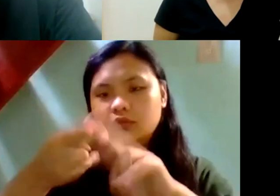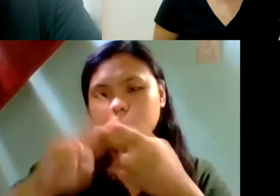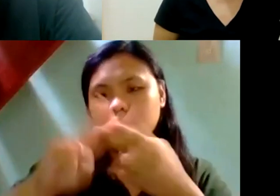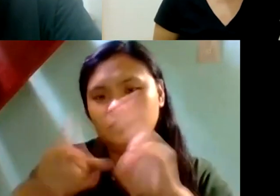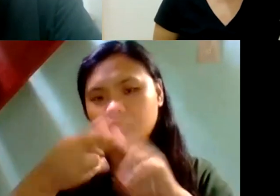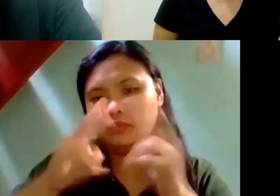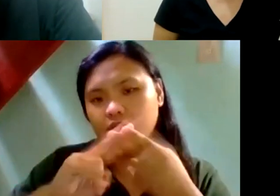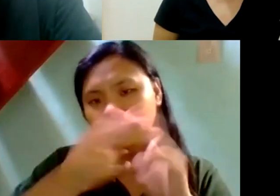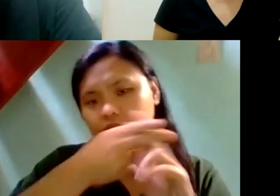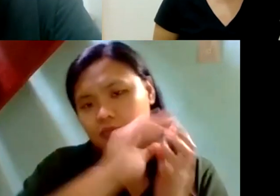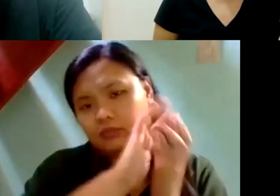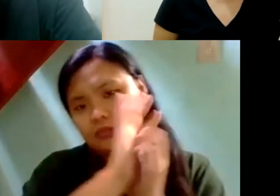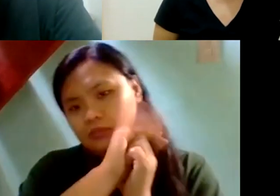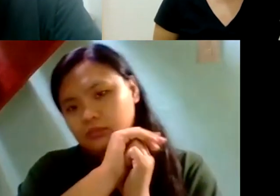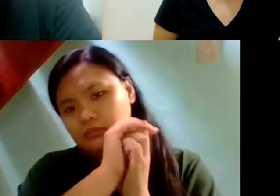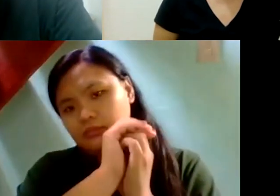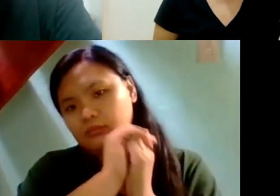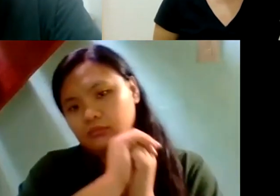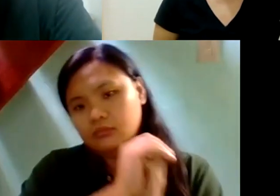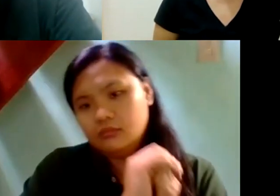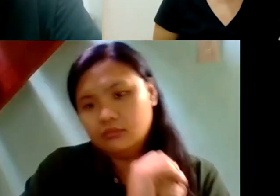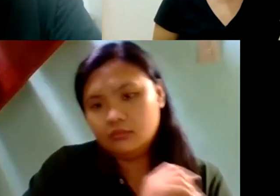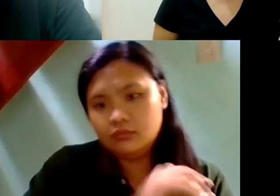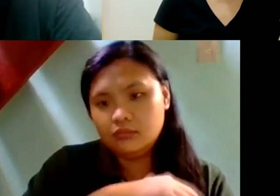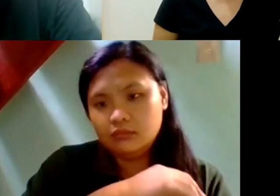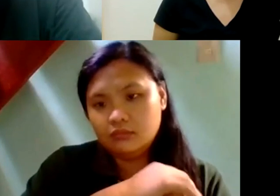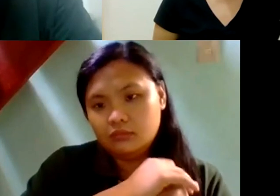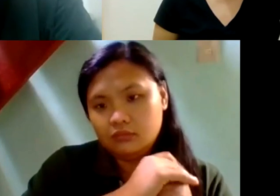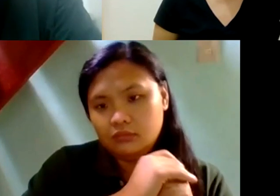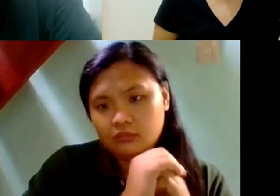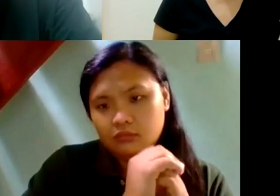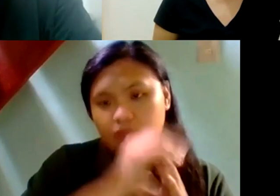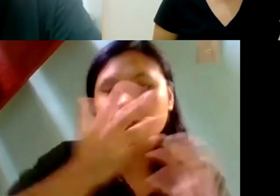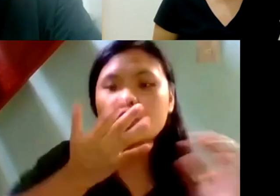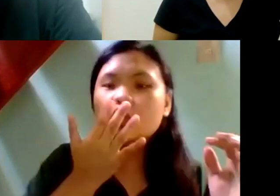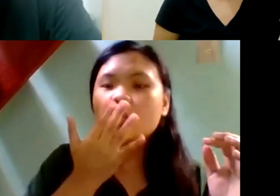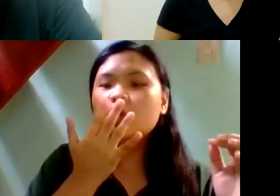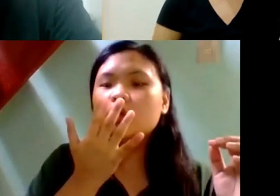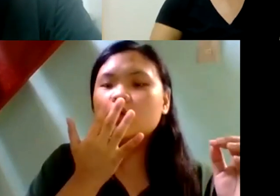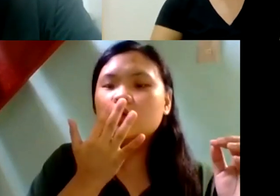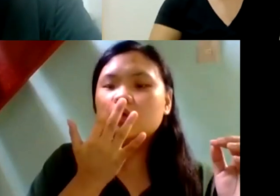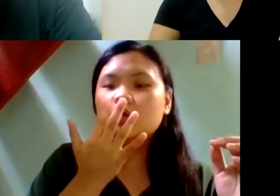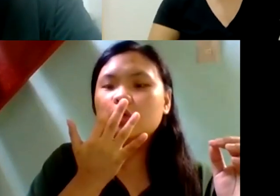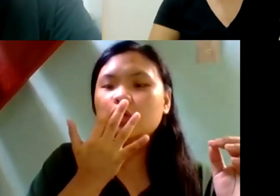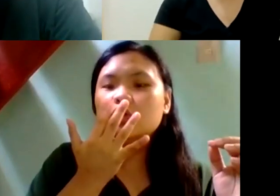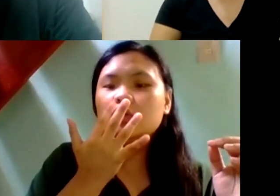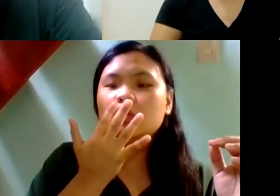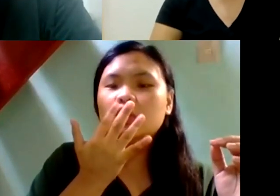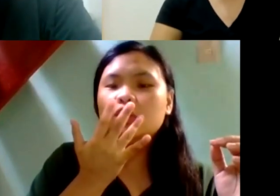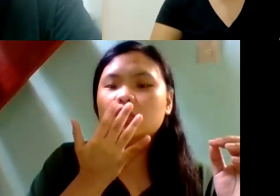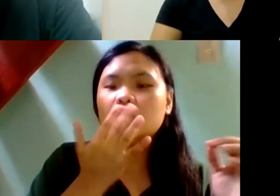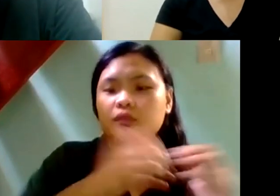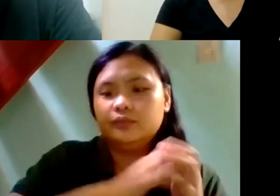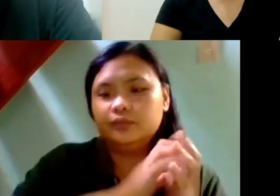8 is numbers again. So what, guys? Ray's saying what's 3